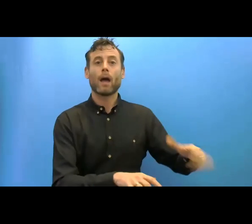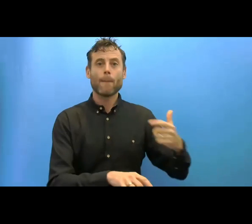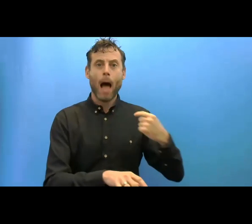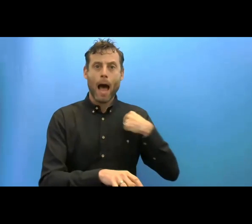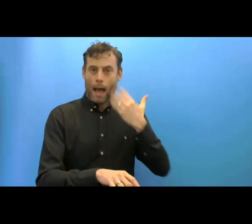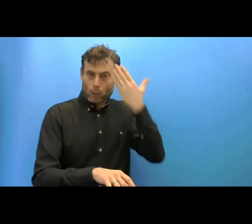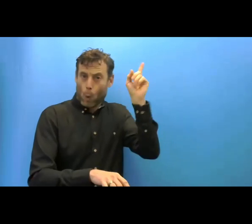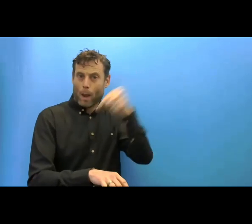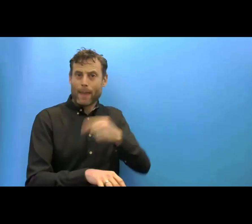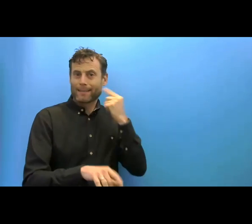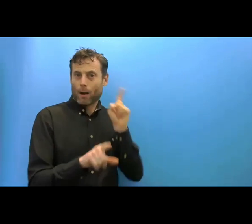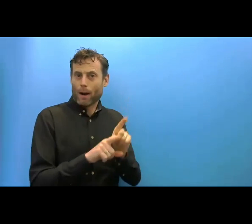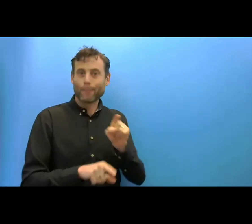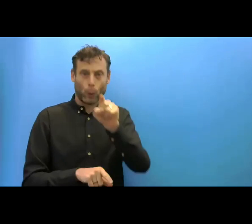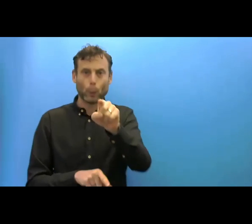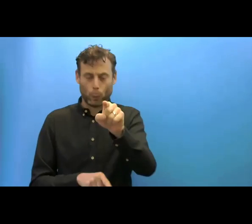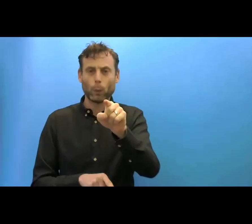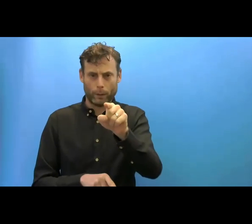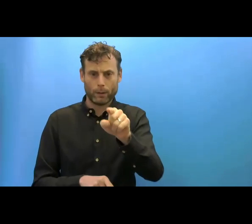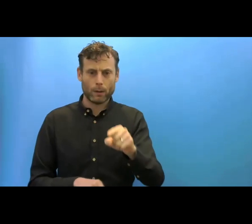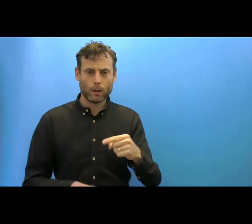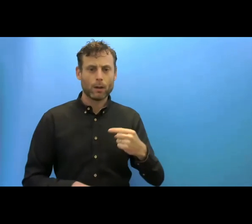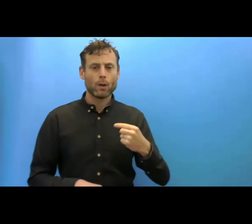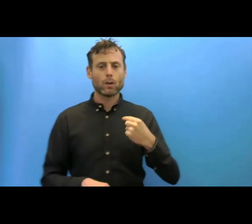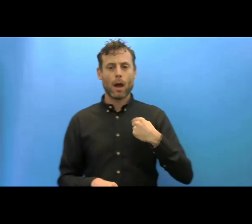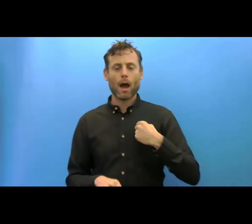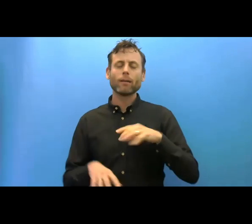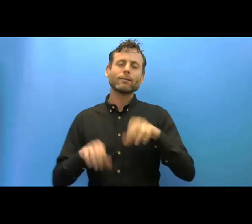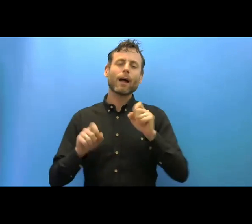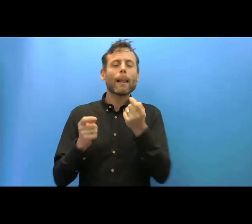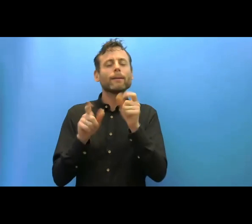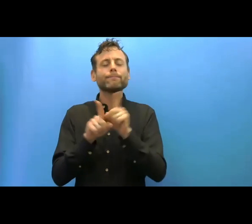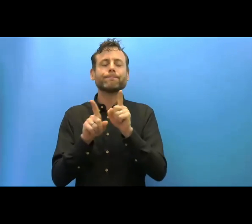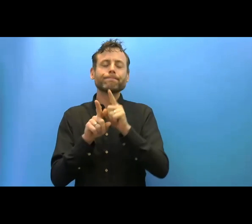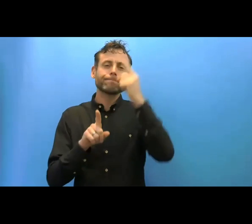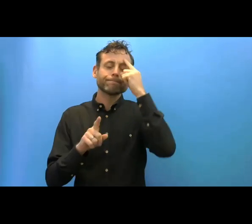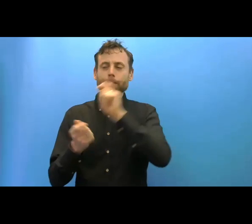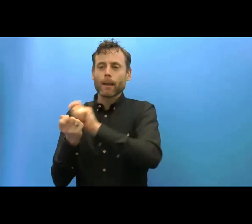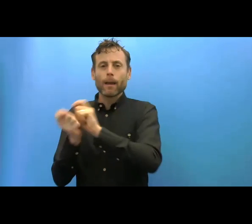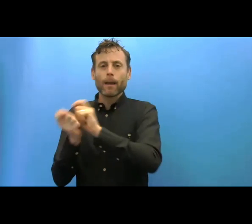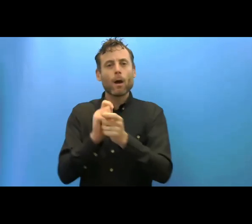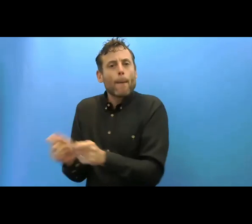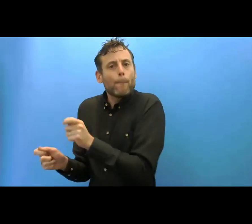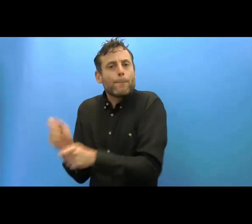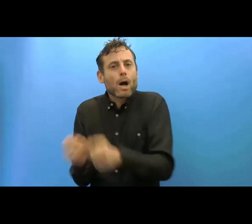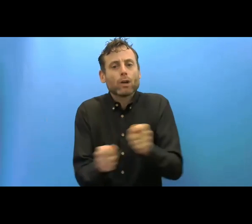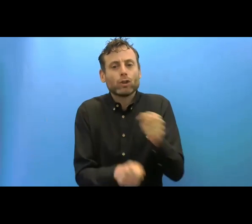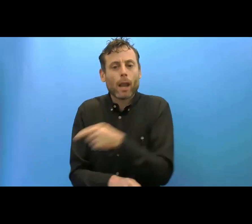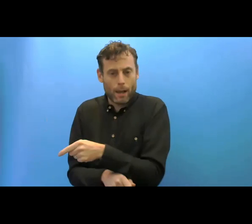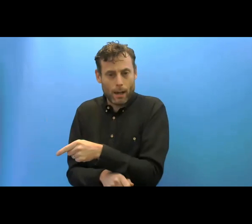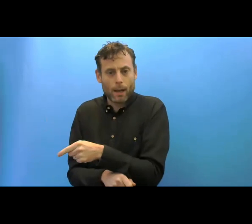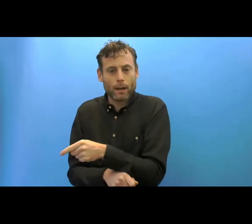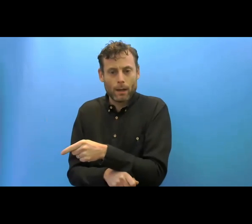myself, I start thinking of this as percussion, and I start thinking carefully about the materials that I put in the